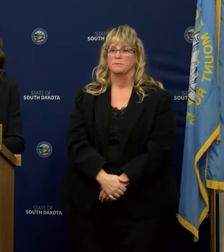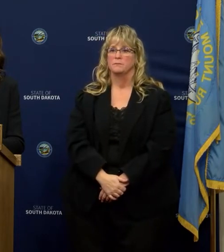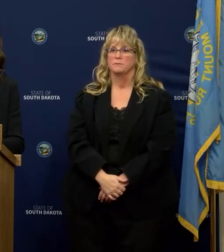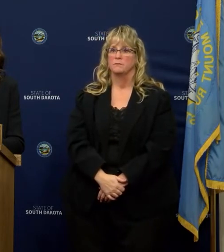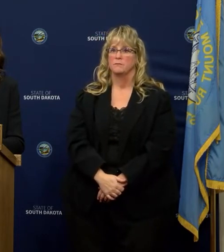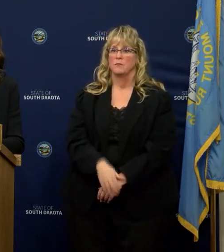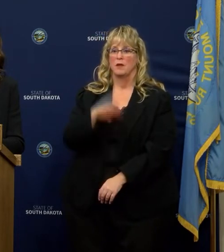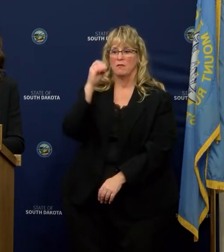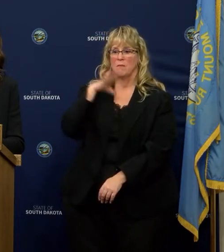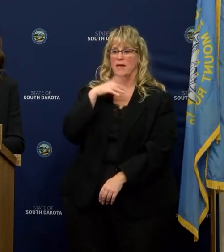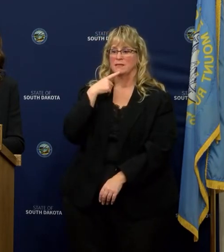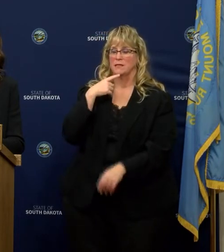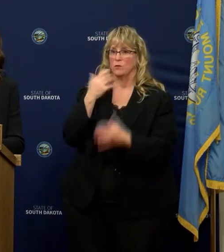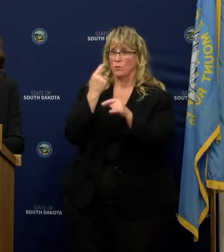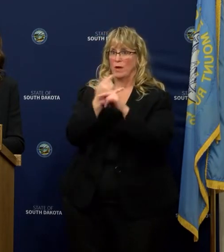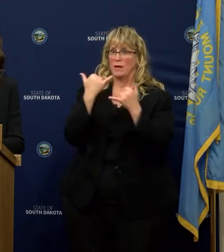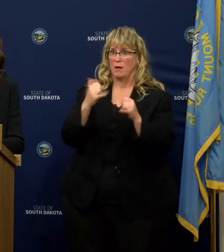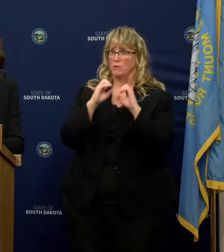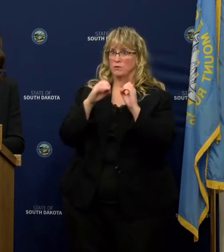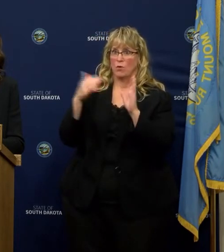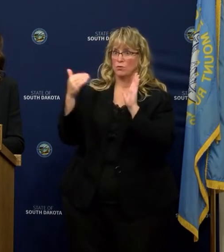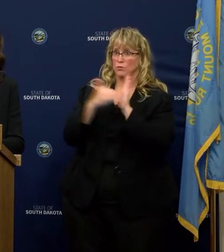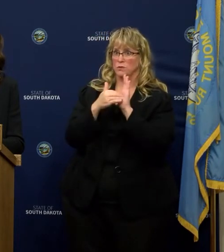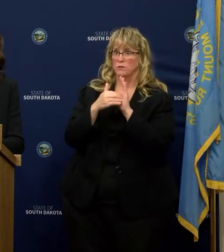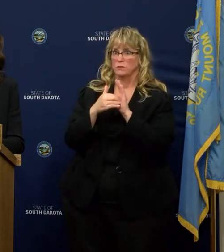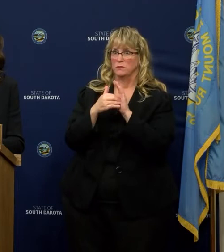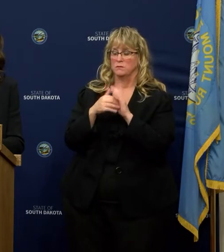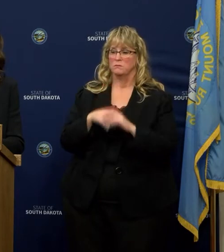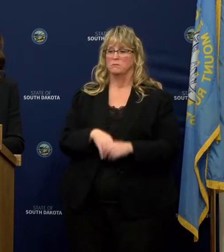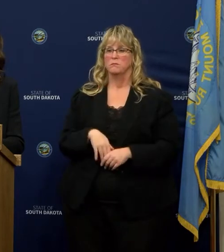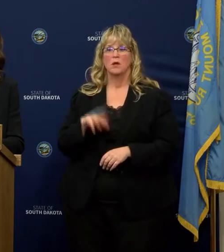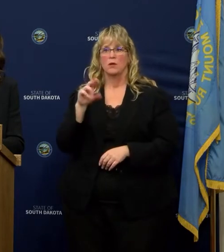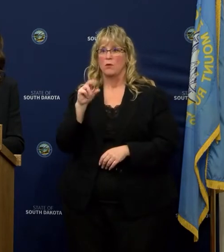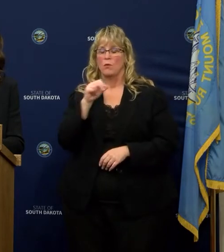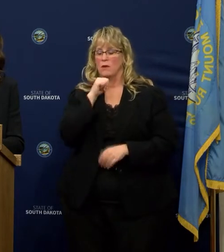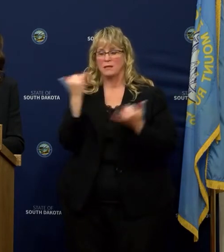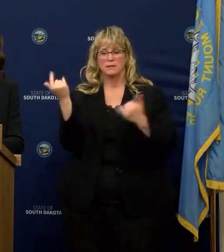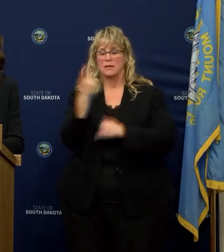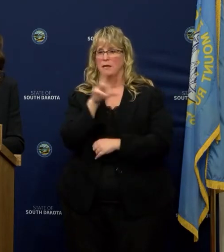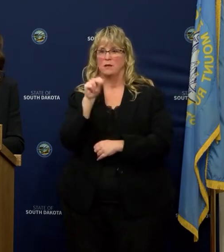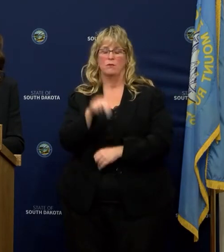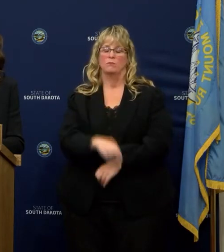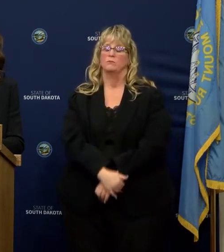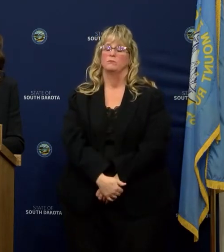So right now there's no lawsuit in the works? There is not a lawsuit at works today, no.